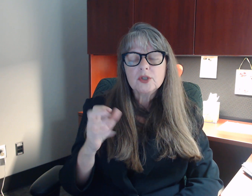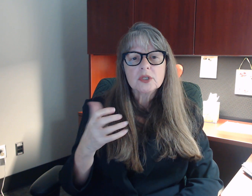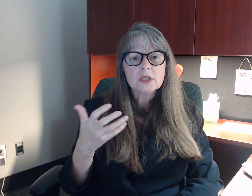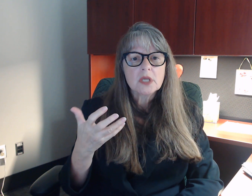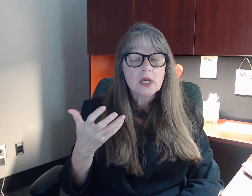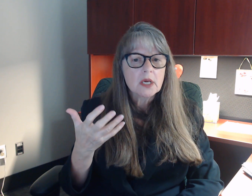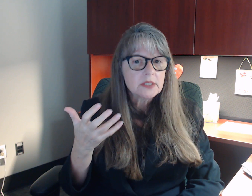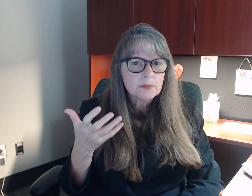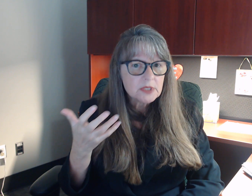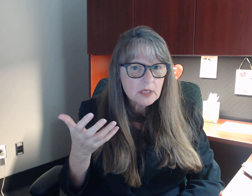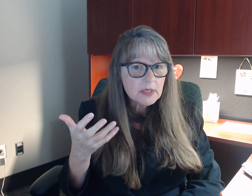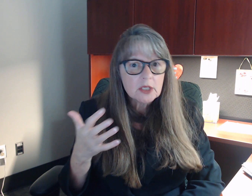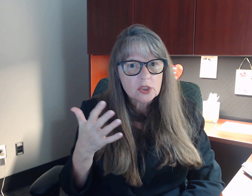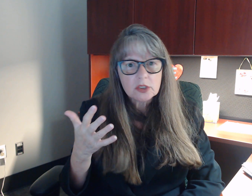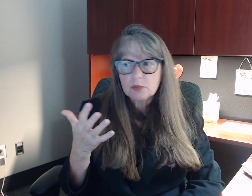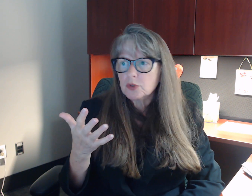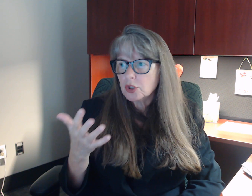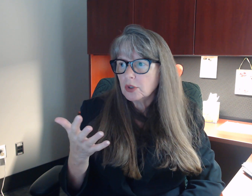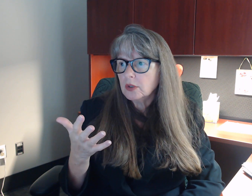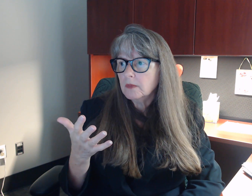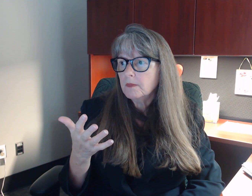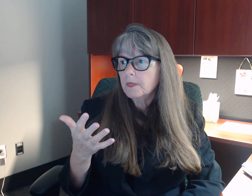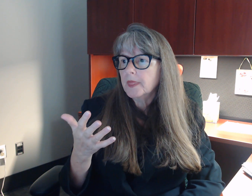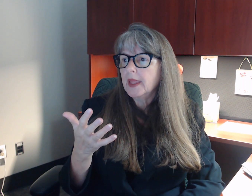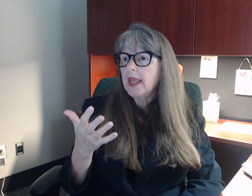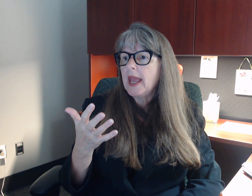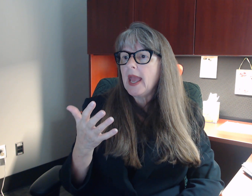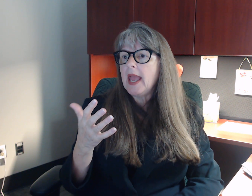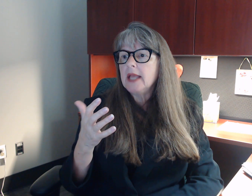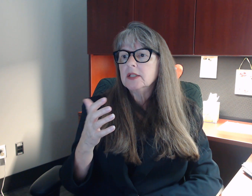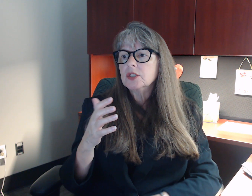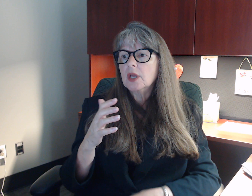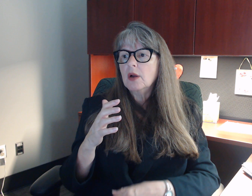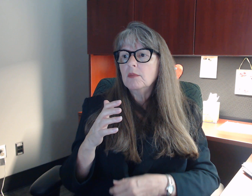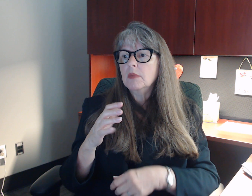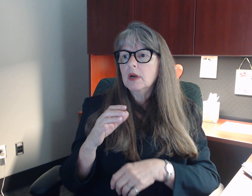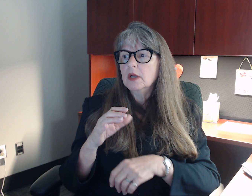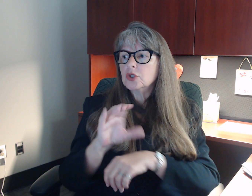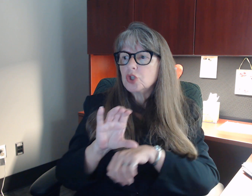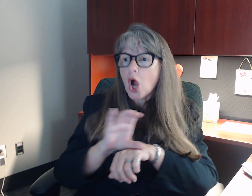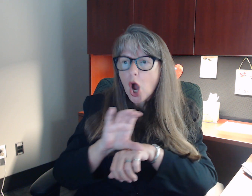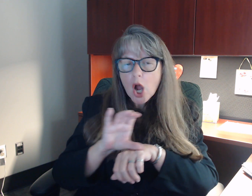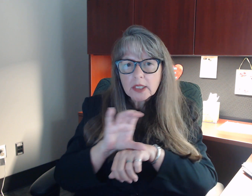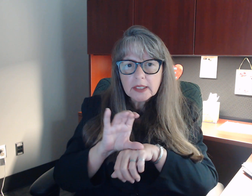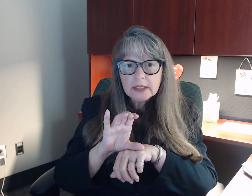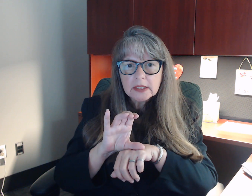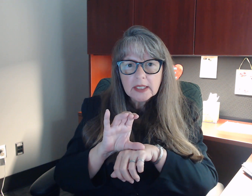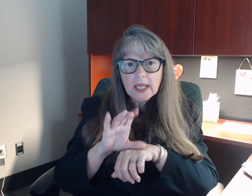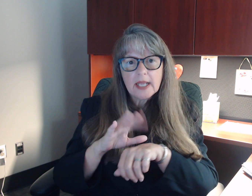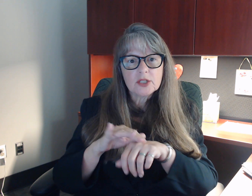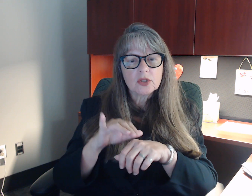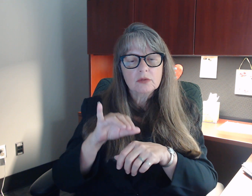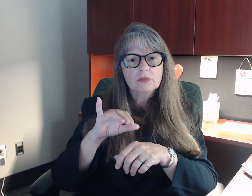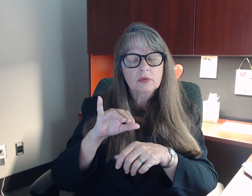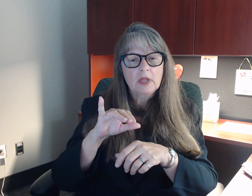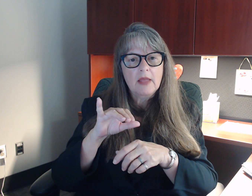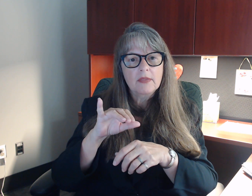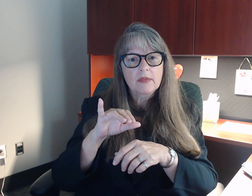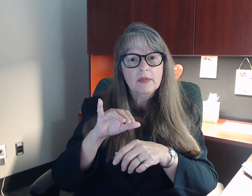is some cinnamon and some sugar, and some chocolate. It's